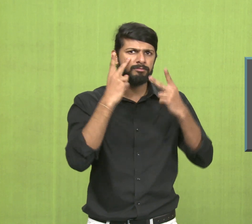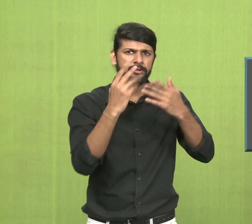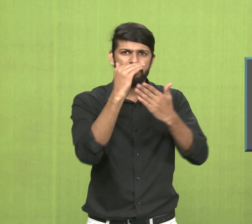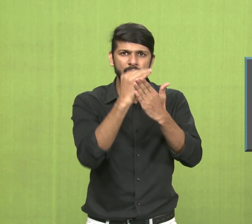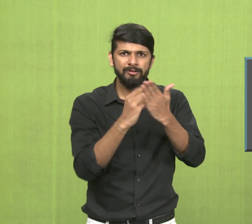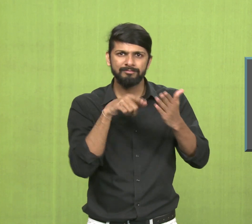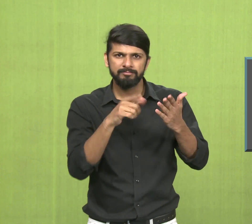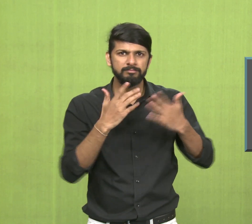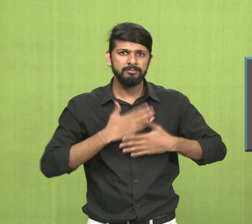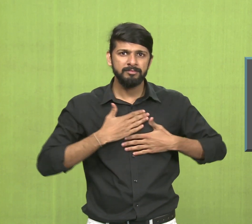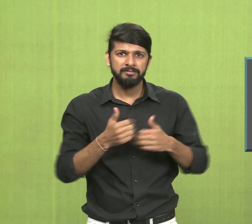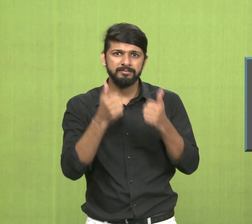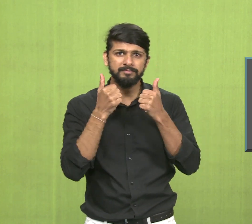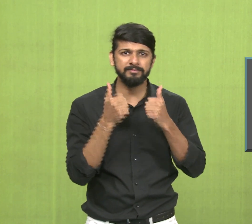I hope you enjoyed watching part 3 of the lesson.